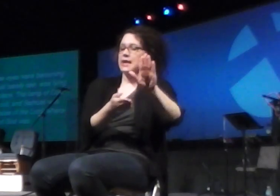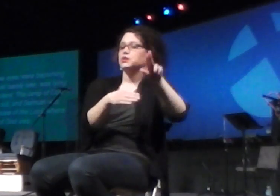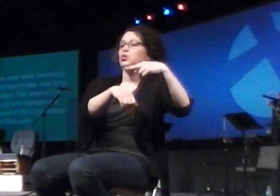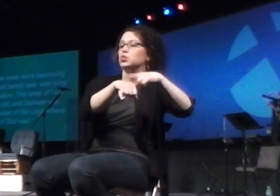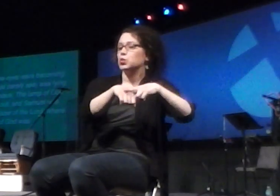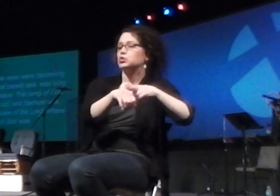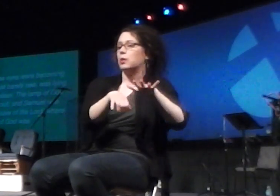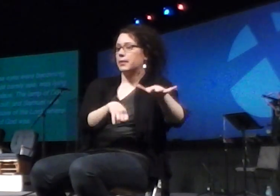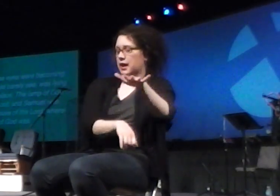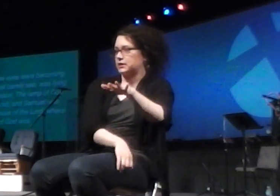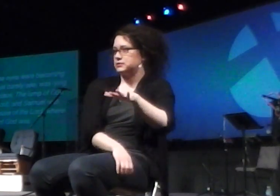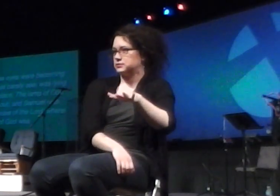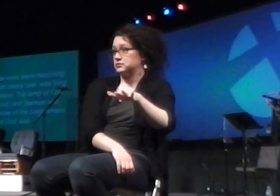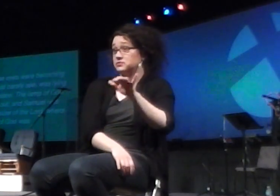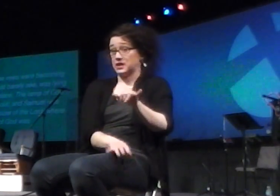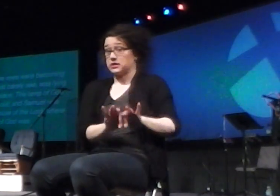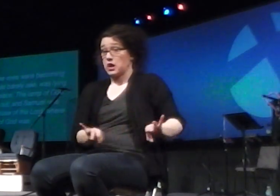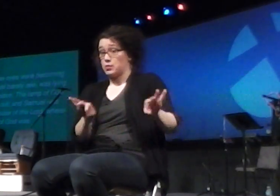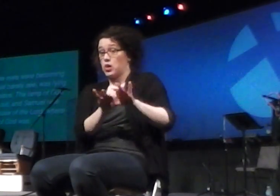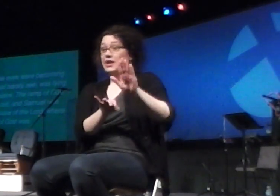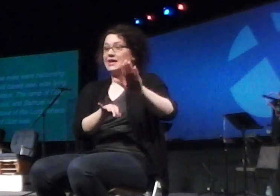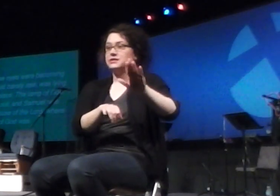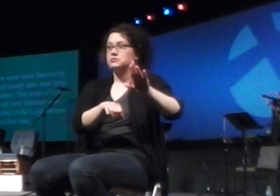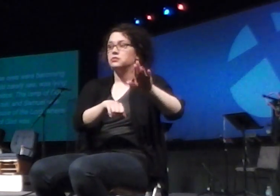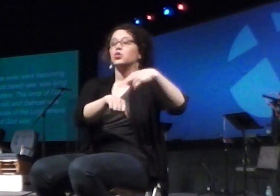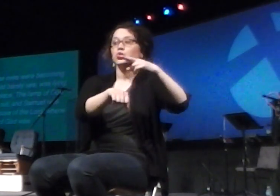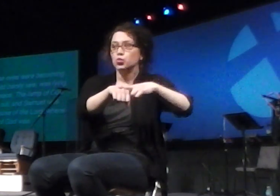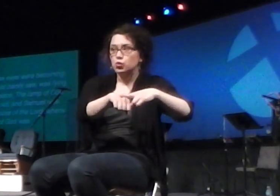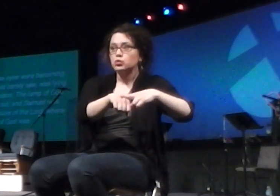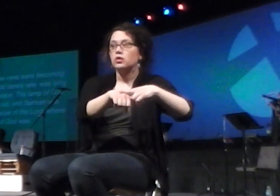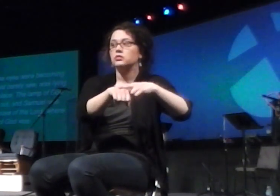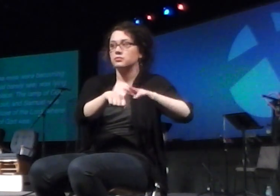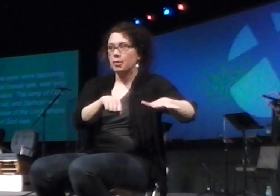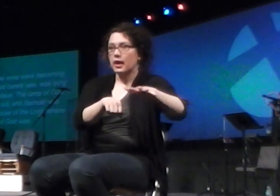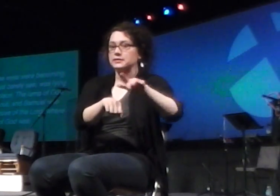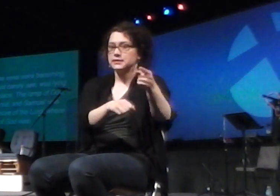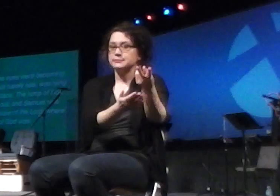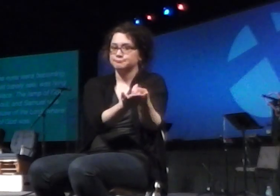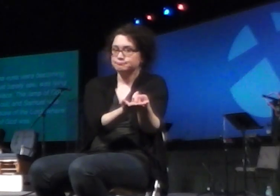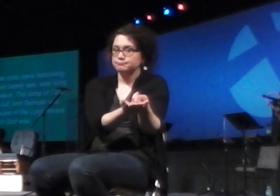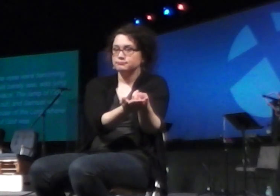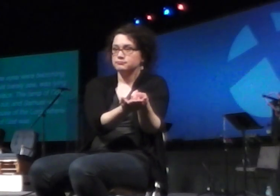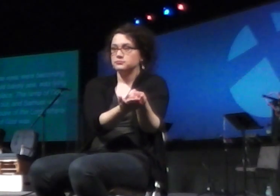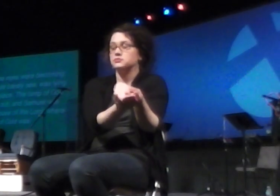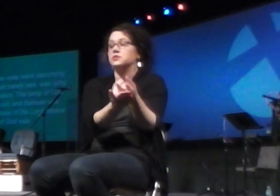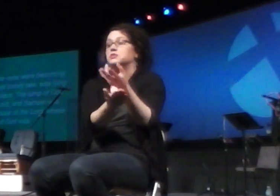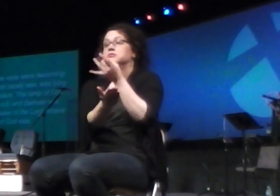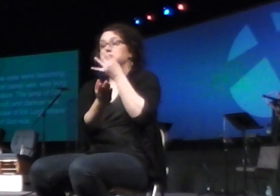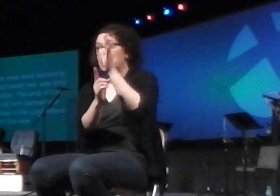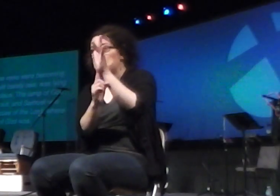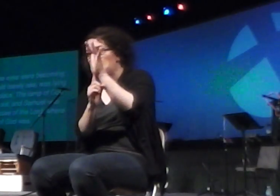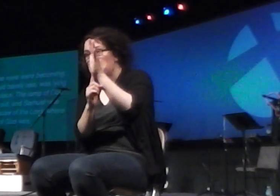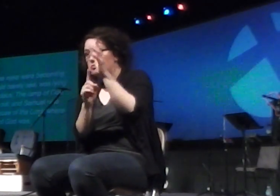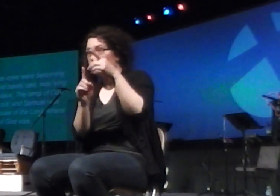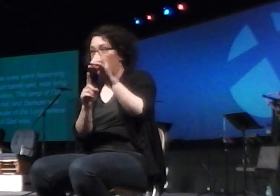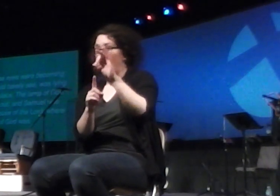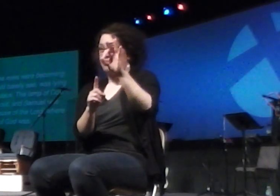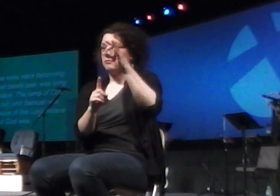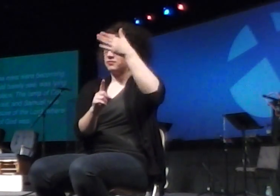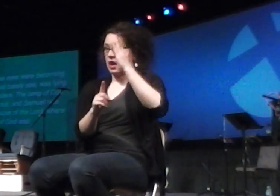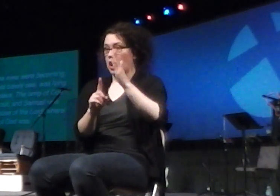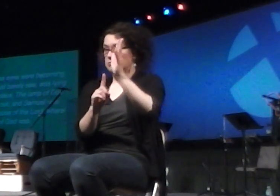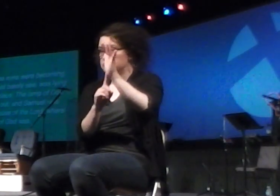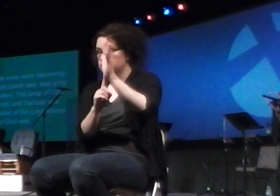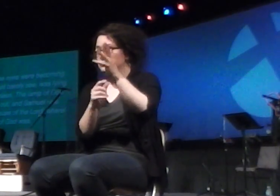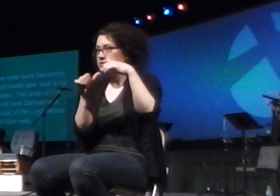that's important. He's lying down in his usual place. "The Lamb of God had not yet gone out, and Samuel was lying down in the